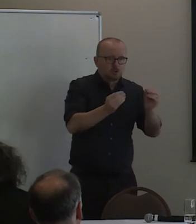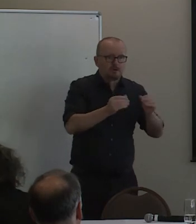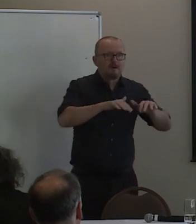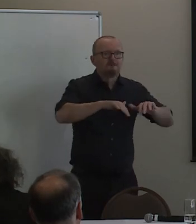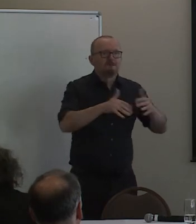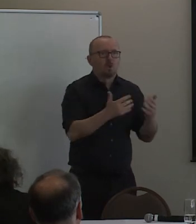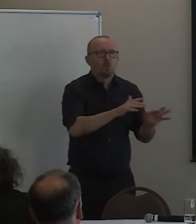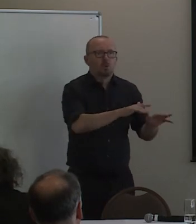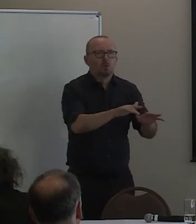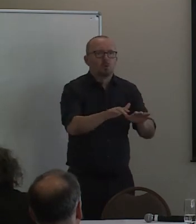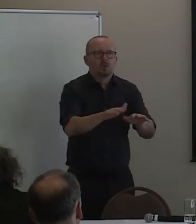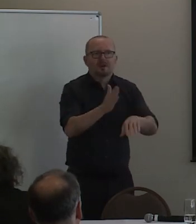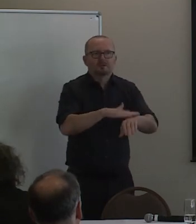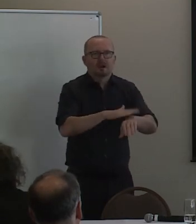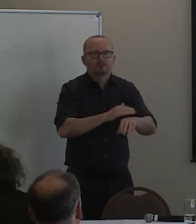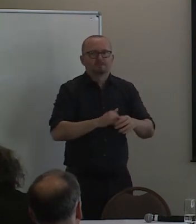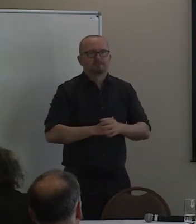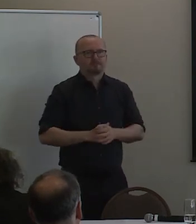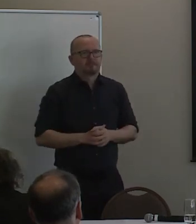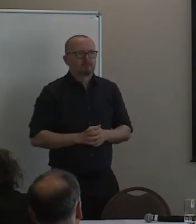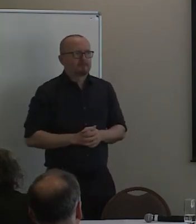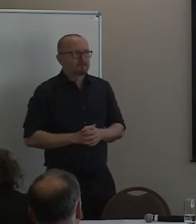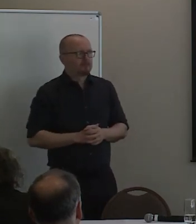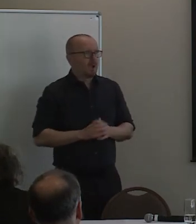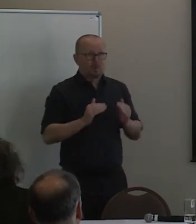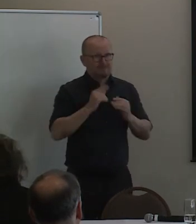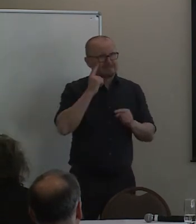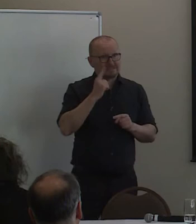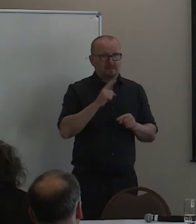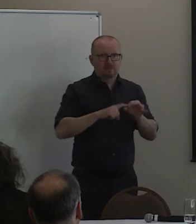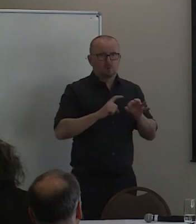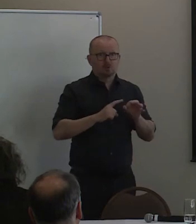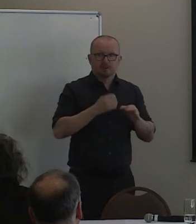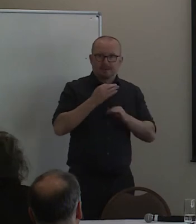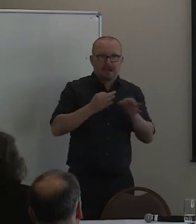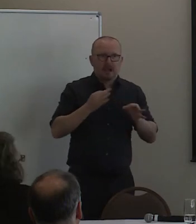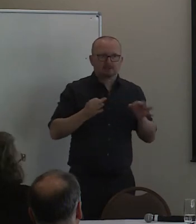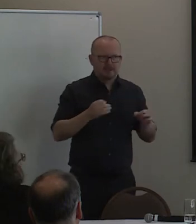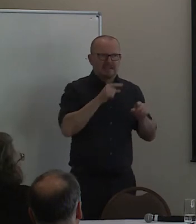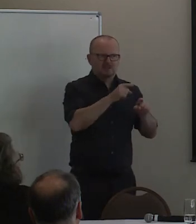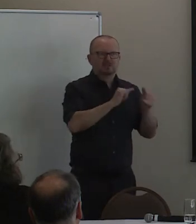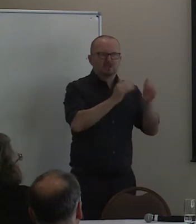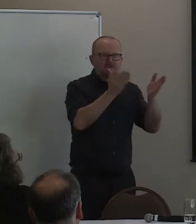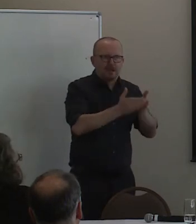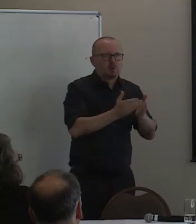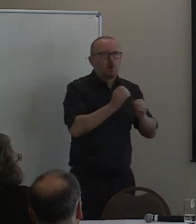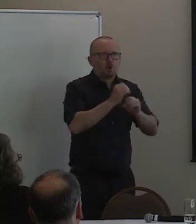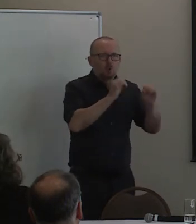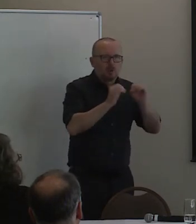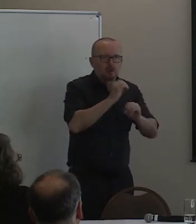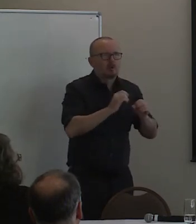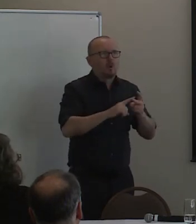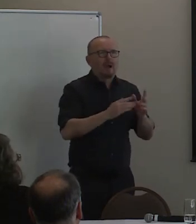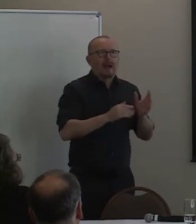instance? And we're even seeing these questions being asked more publicly in Silicon Valley with Google and Amazon employees going